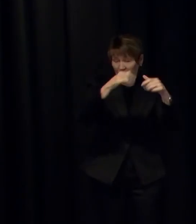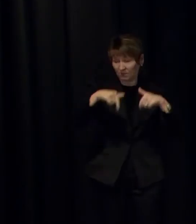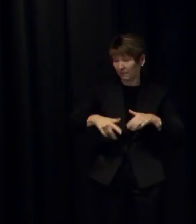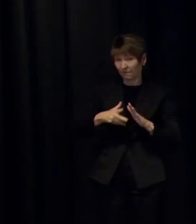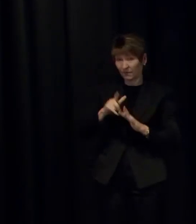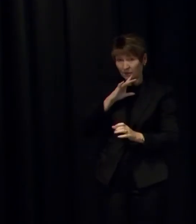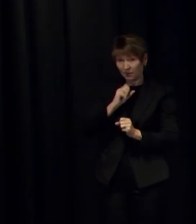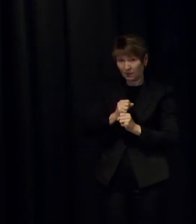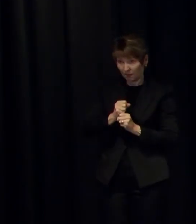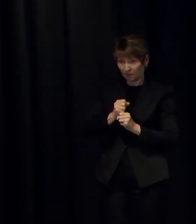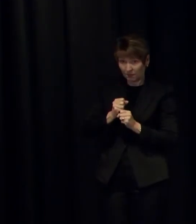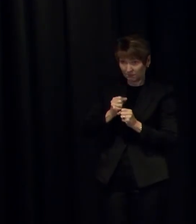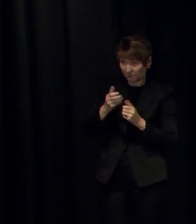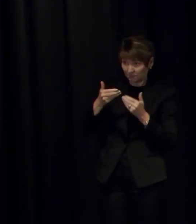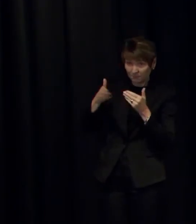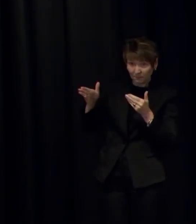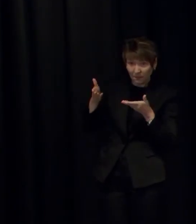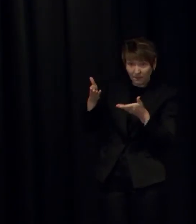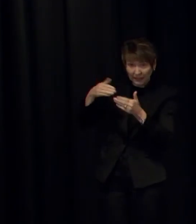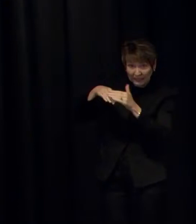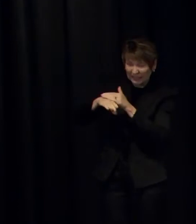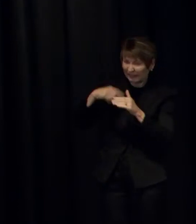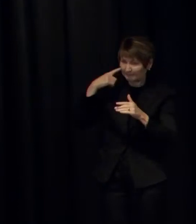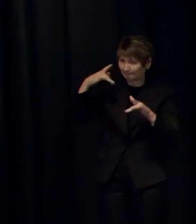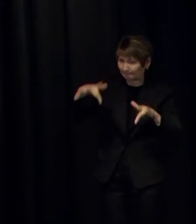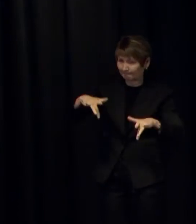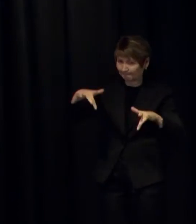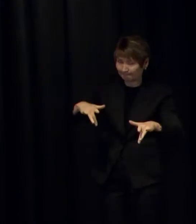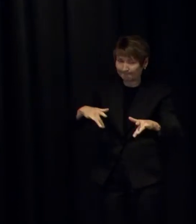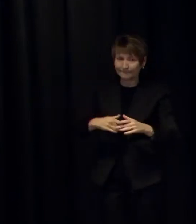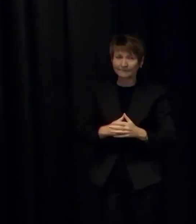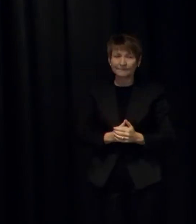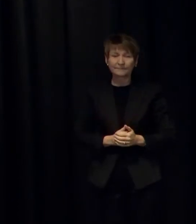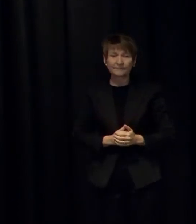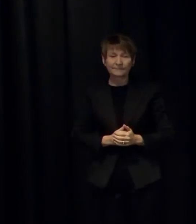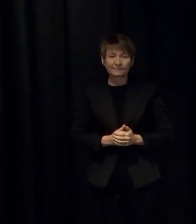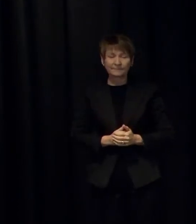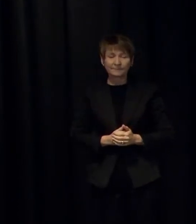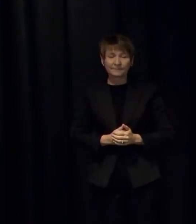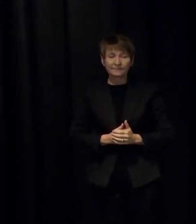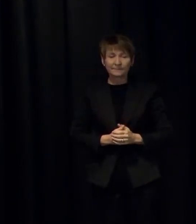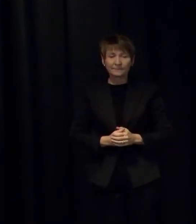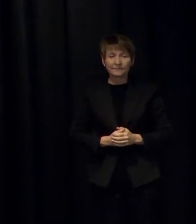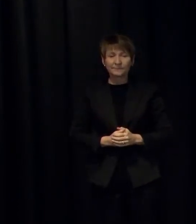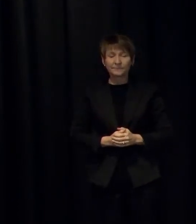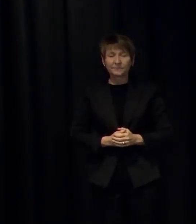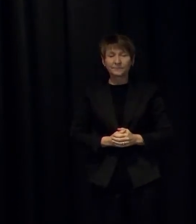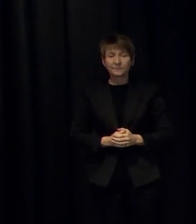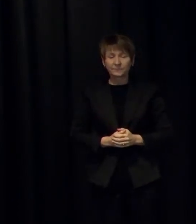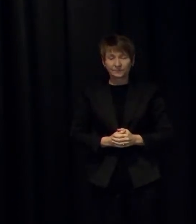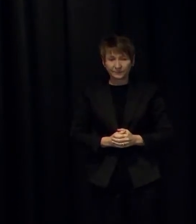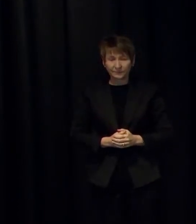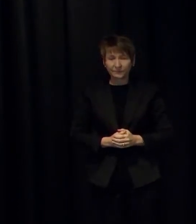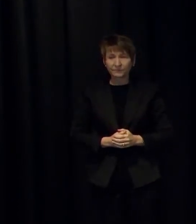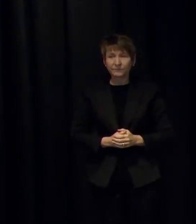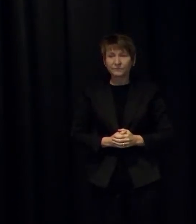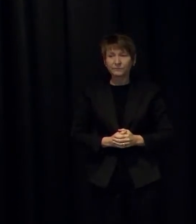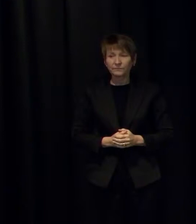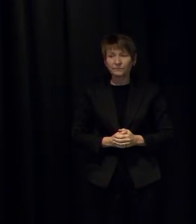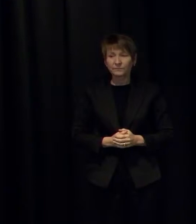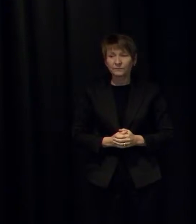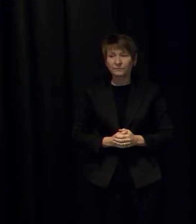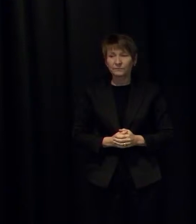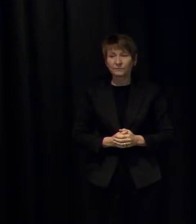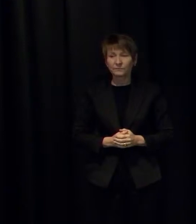highly, highly unlikely. Is Mickleham going to be a white elephant before it's even built? No, I saw a bit of commentary about this, and I'm not here today to,